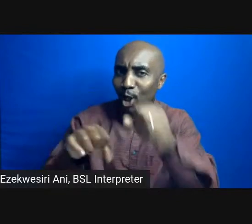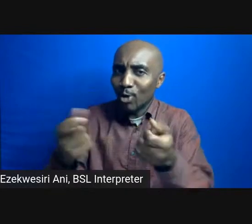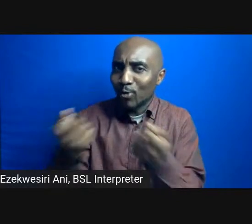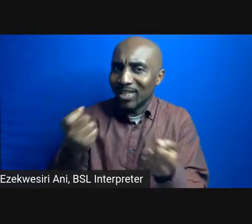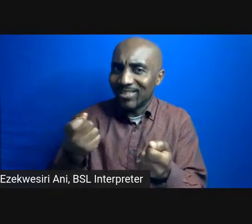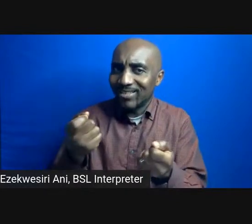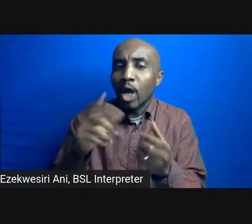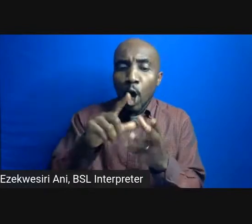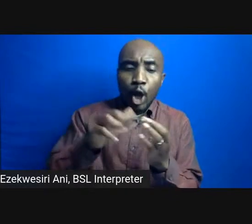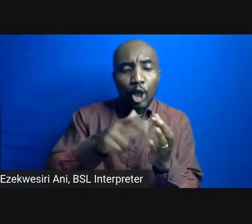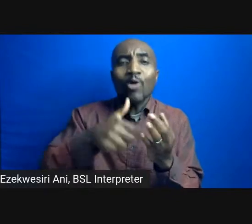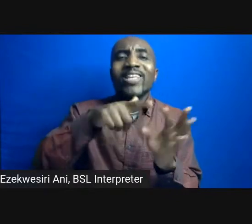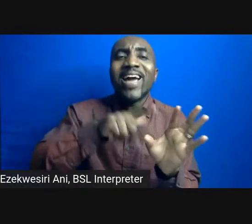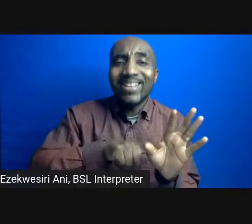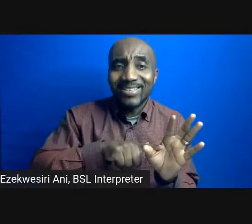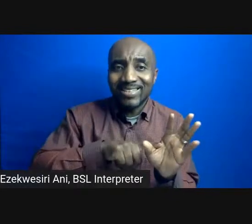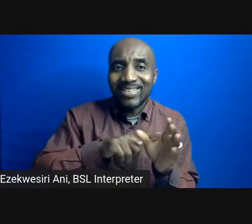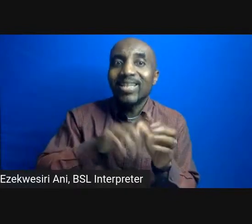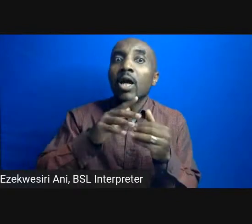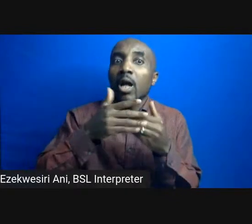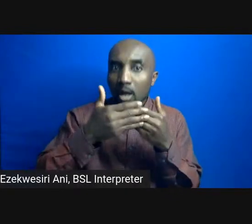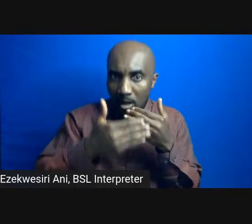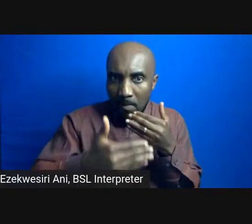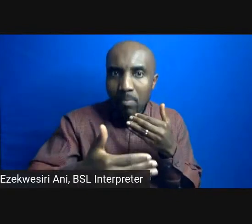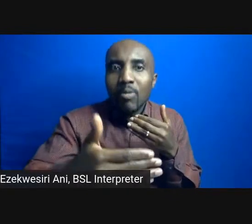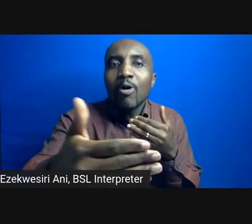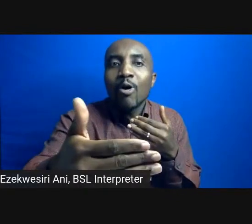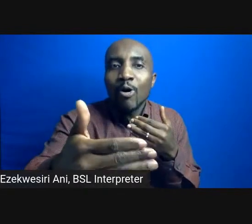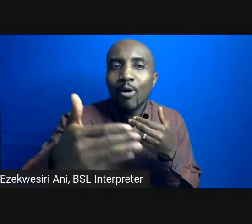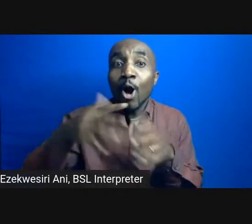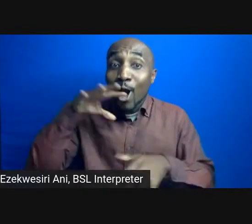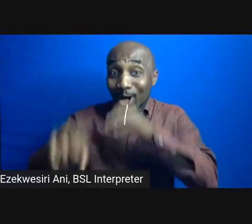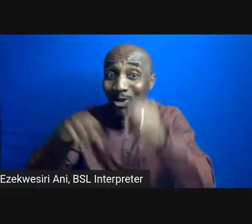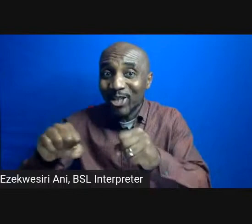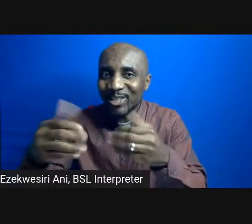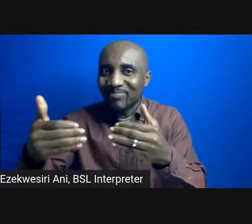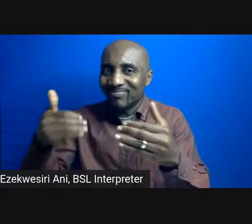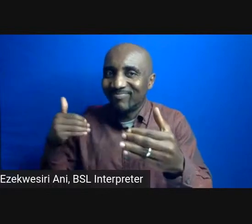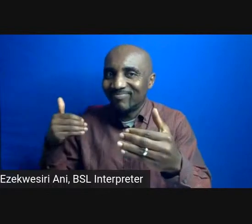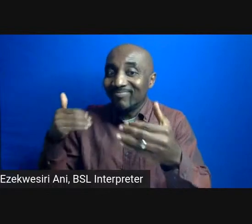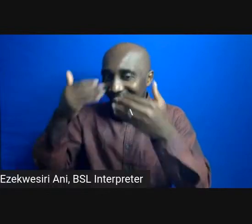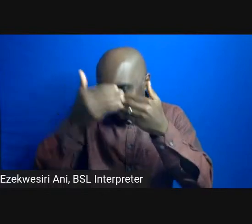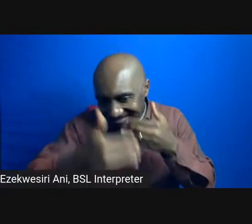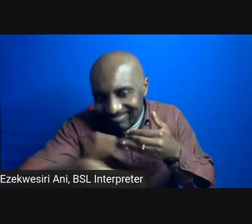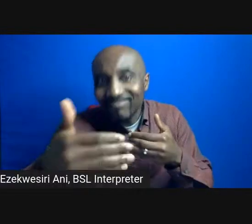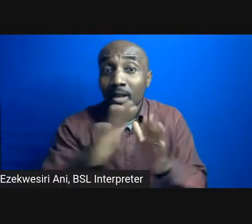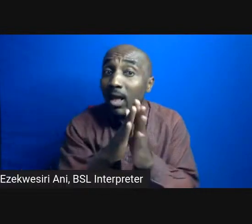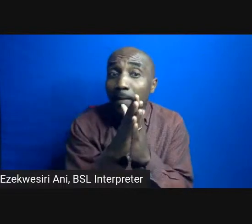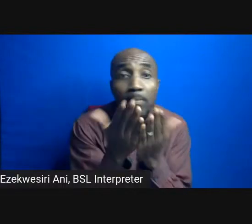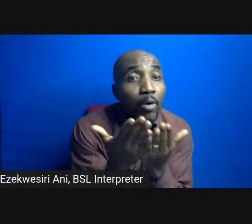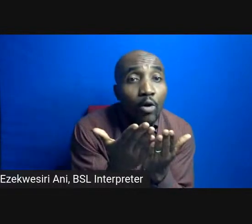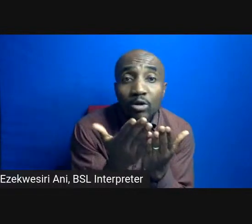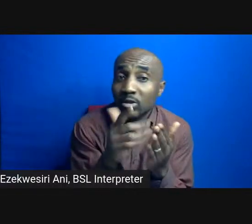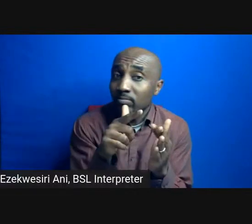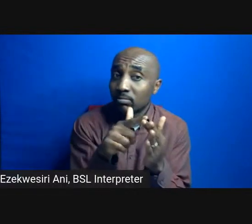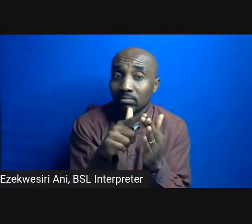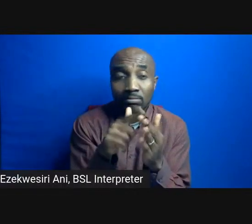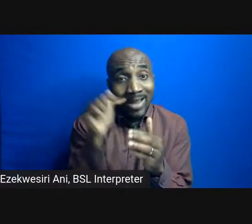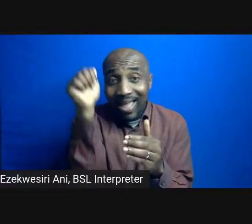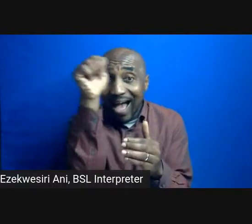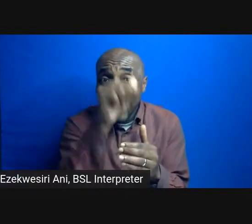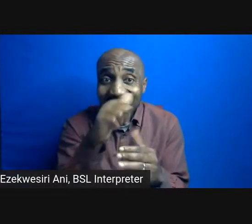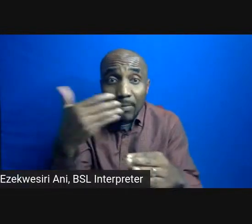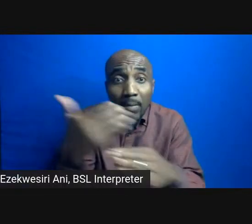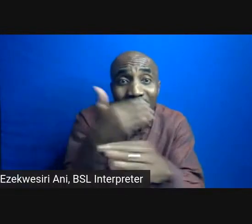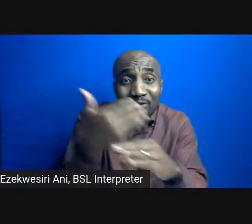Coloniality outlives colonization. It is maintained alive in books, in the criteria of academic